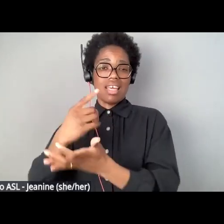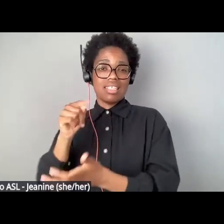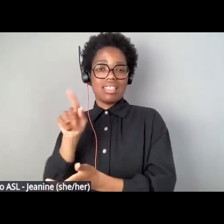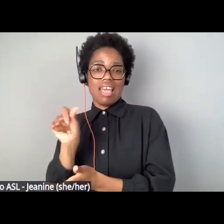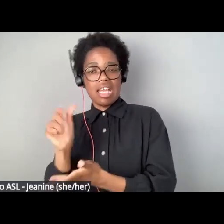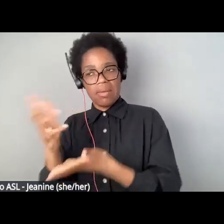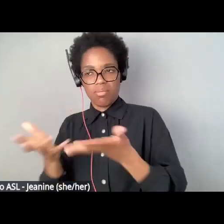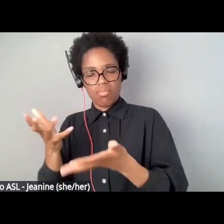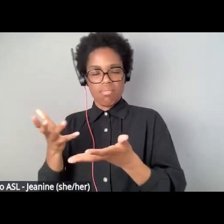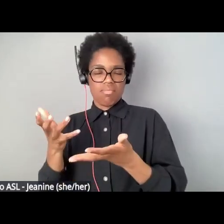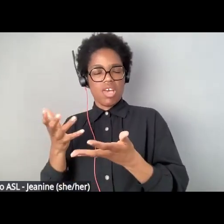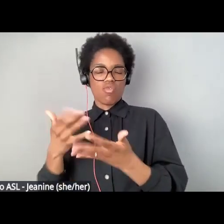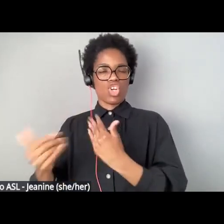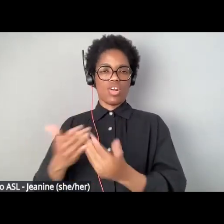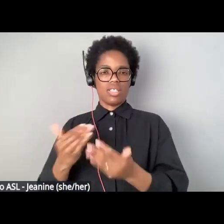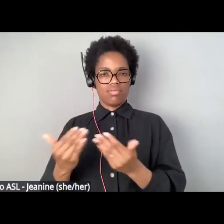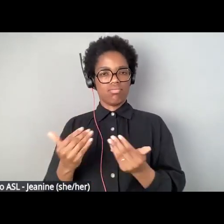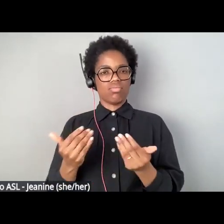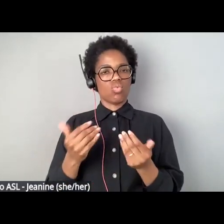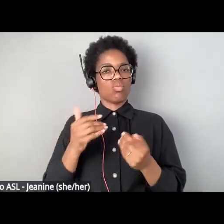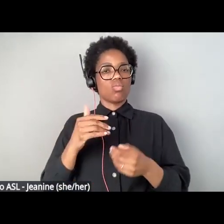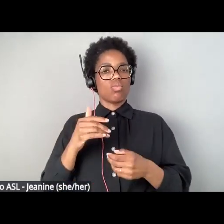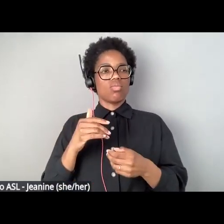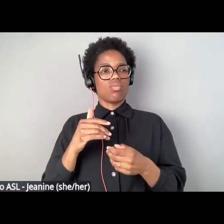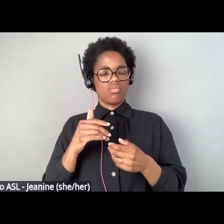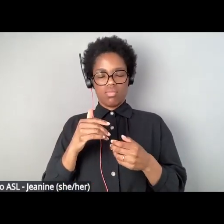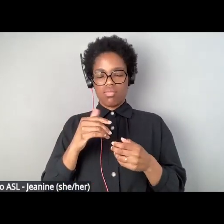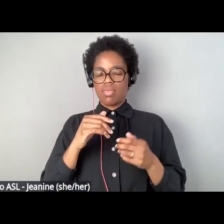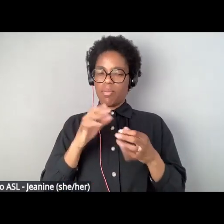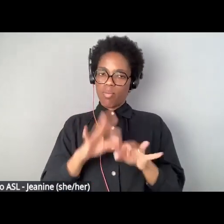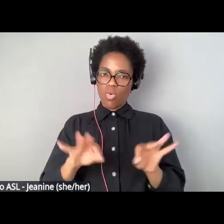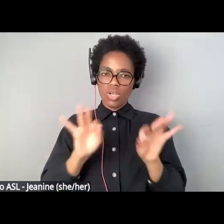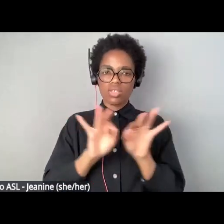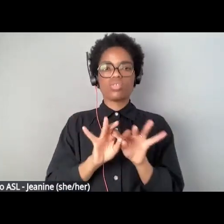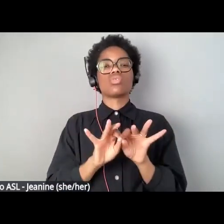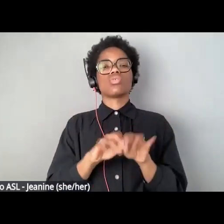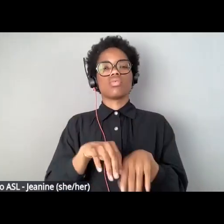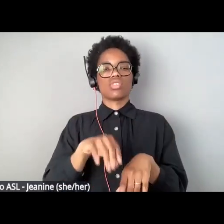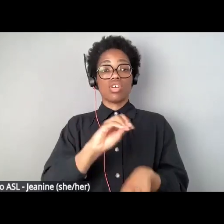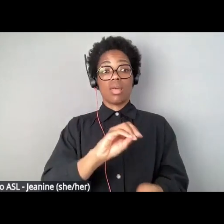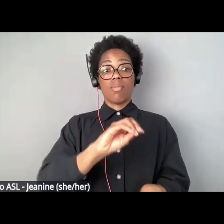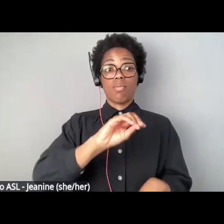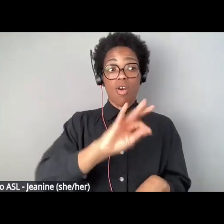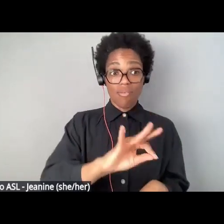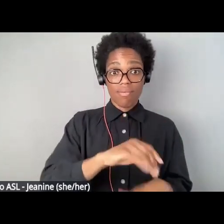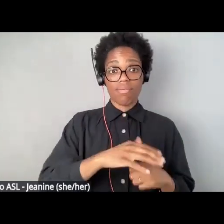turn these things off wherever you can. Opt out, opt out, opt out.